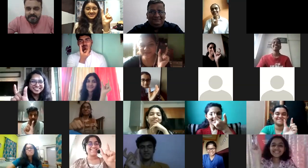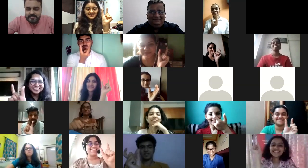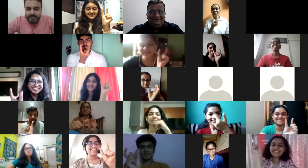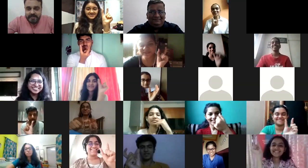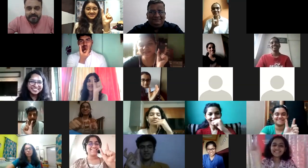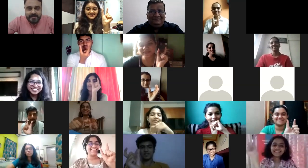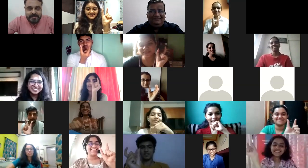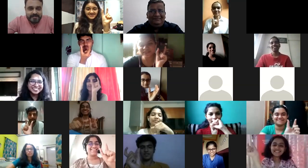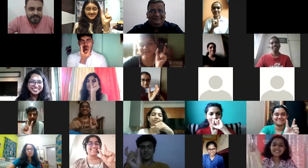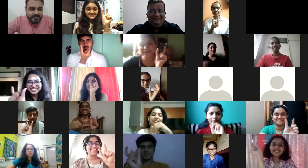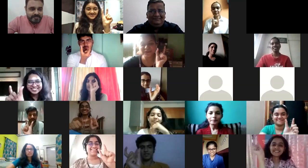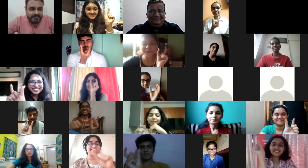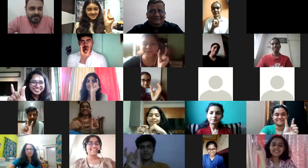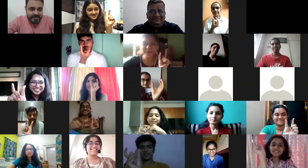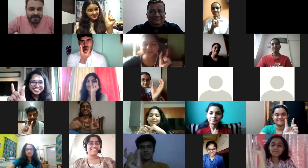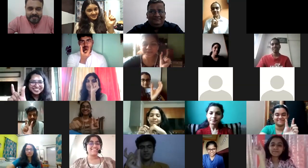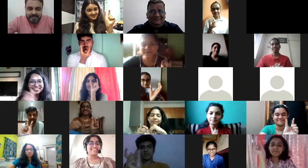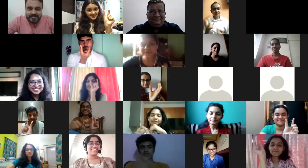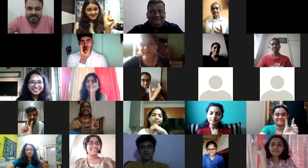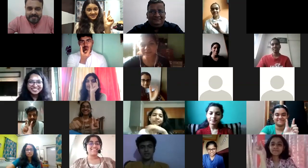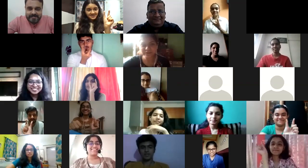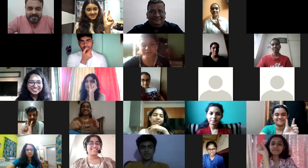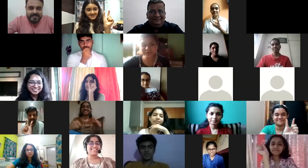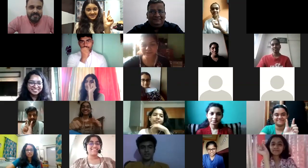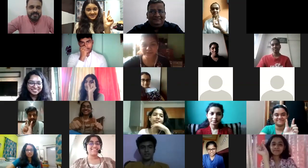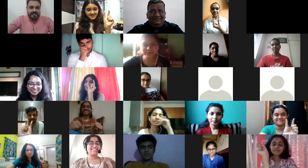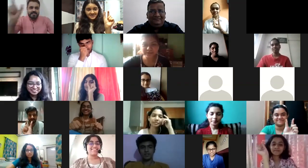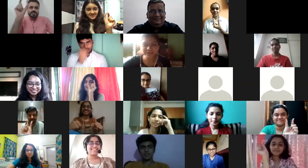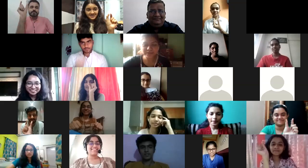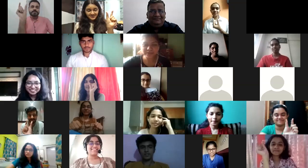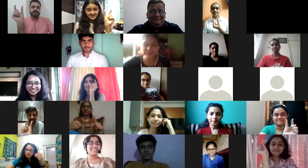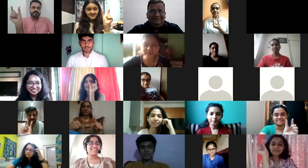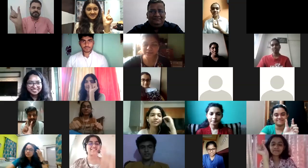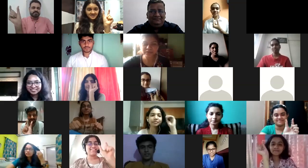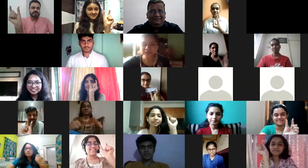spell. Okay. This is U.